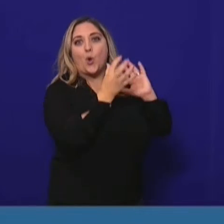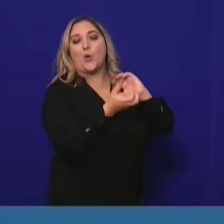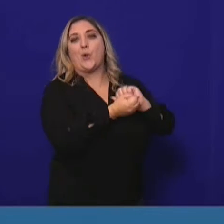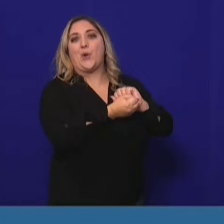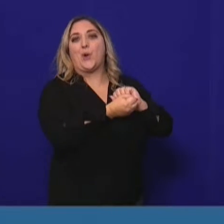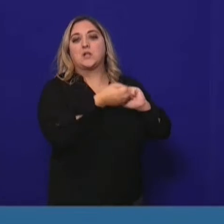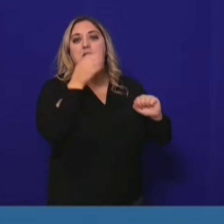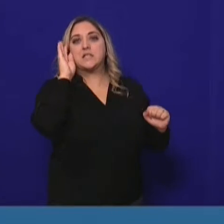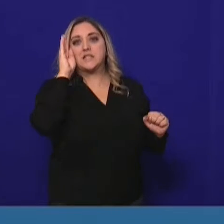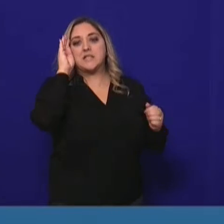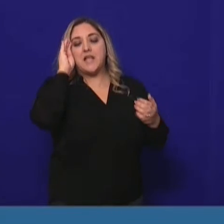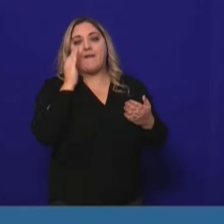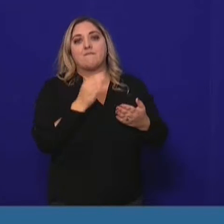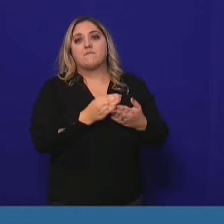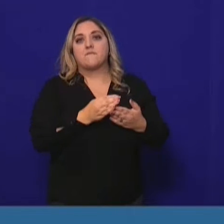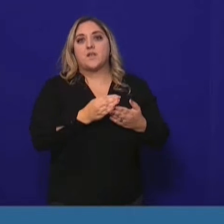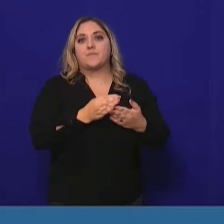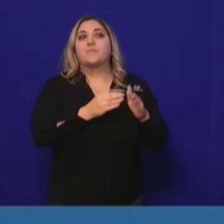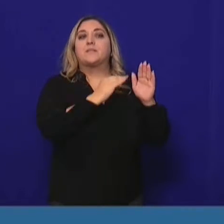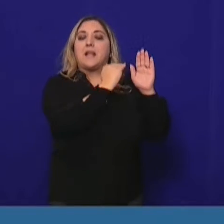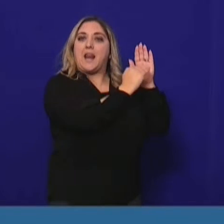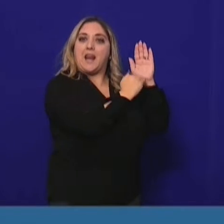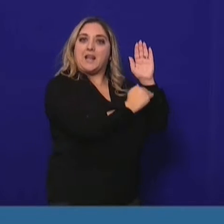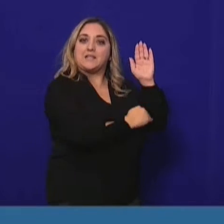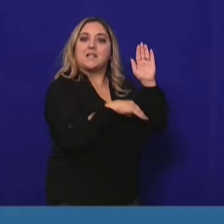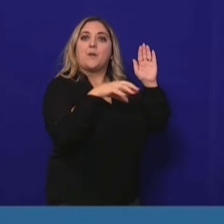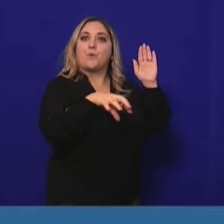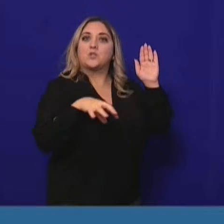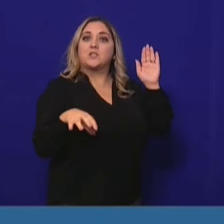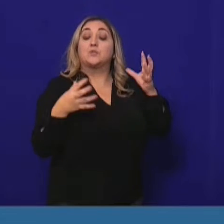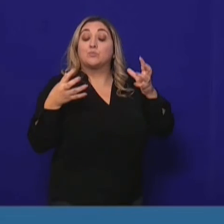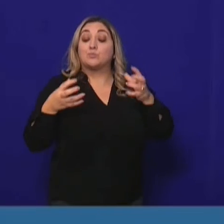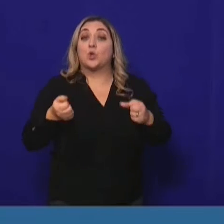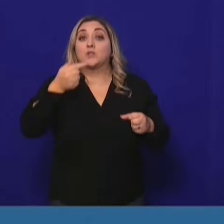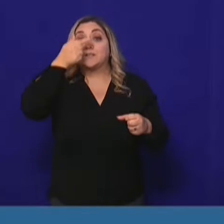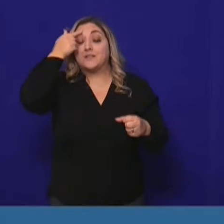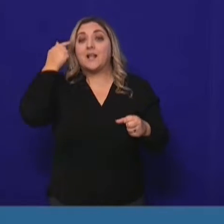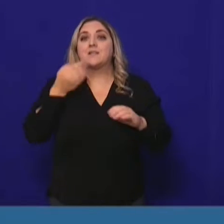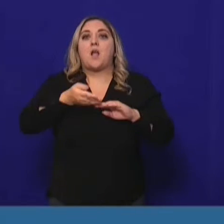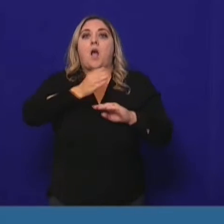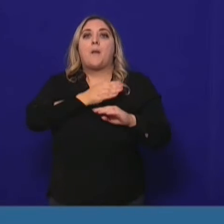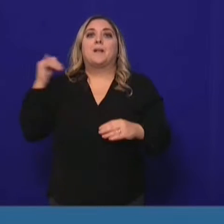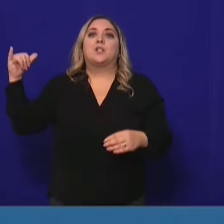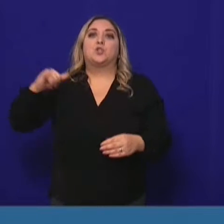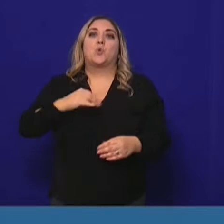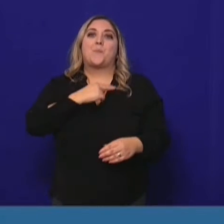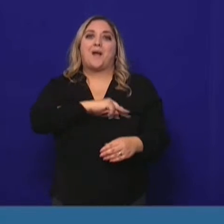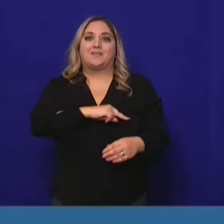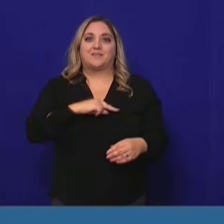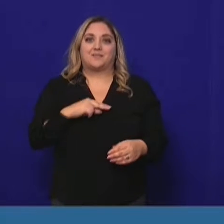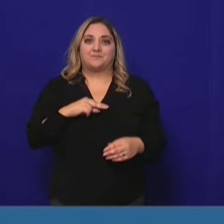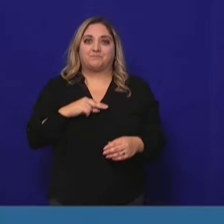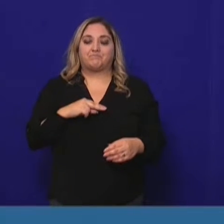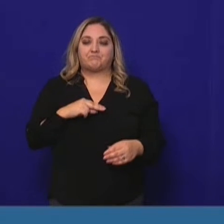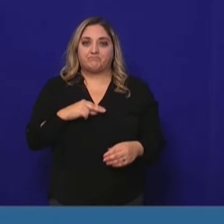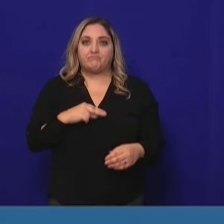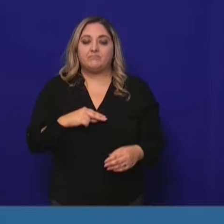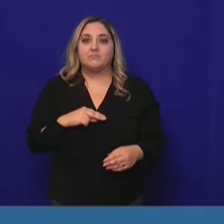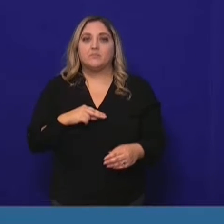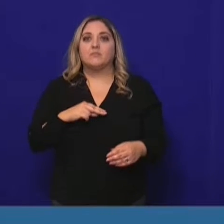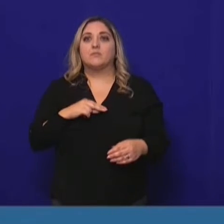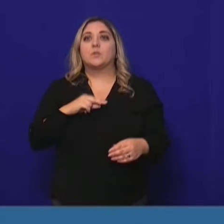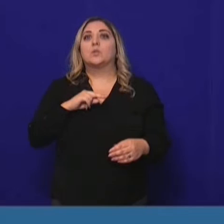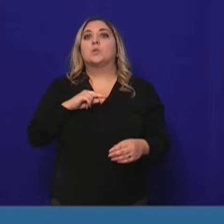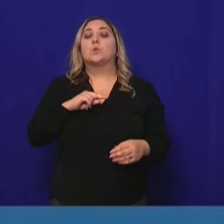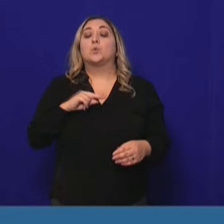iktar nies li jsifru allura żidna dawk il-pajjiżi kollha li propju qegħdin fuq il-lista li jista'